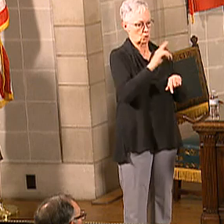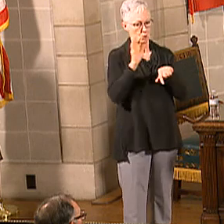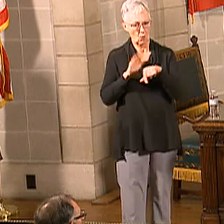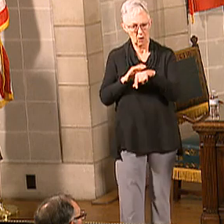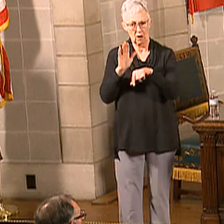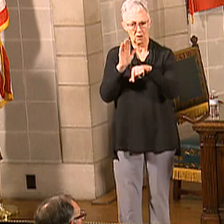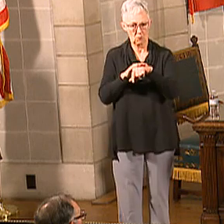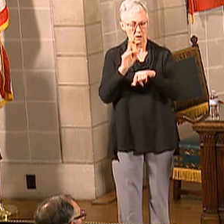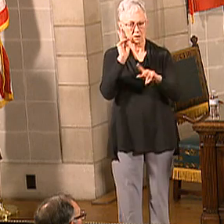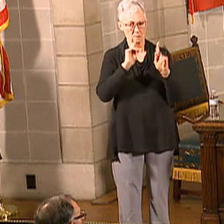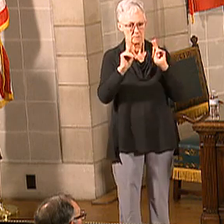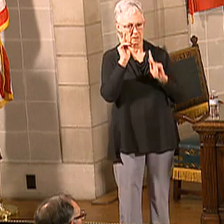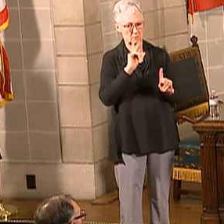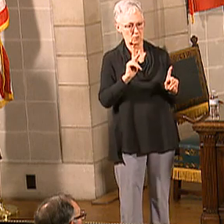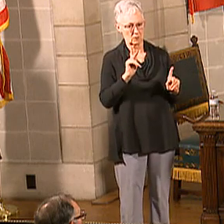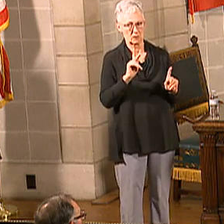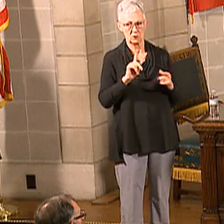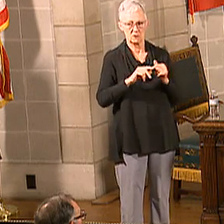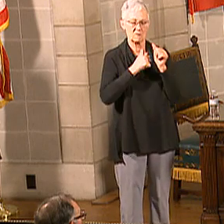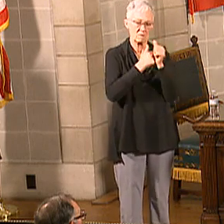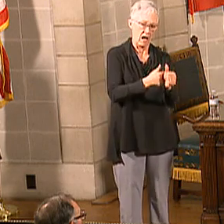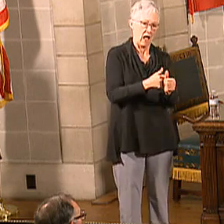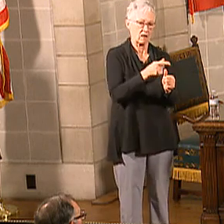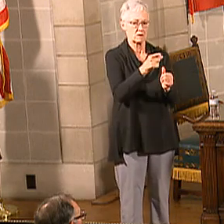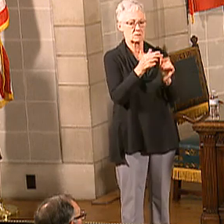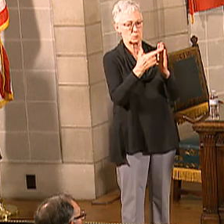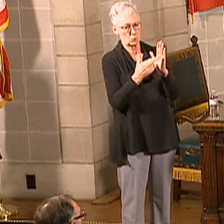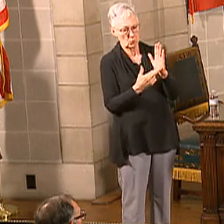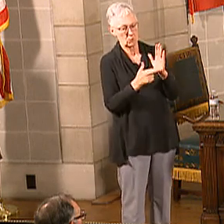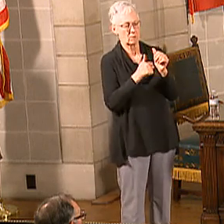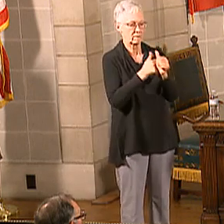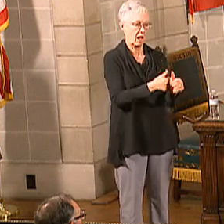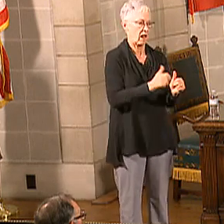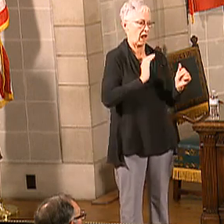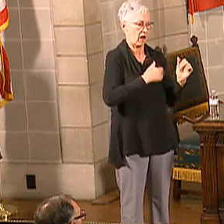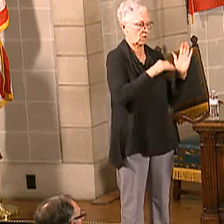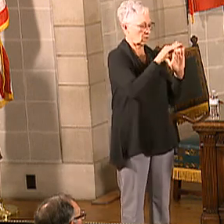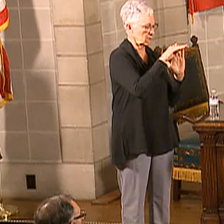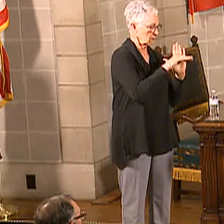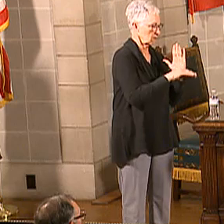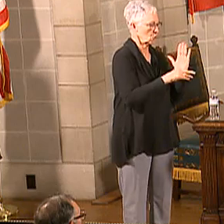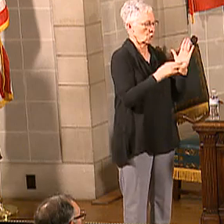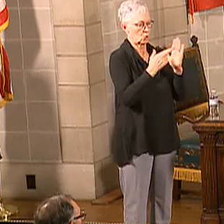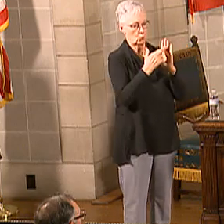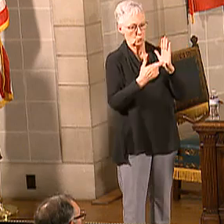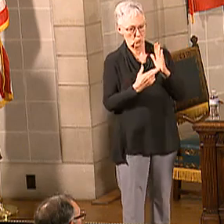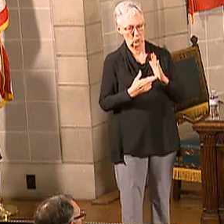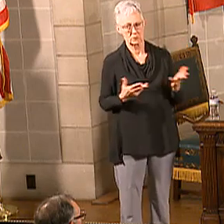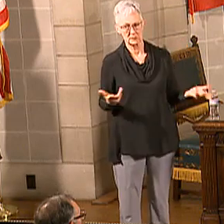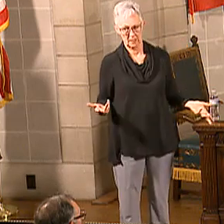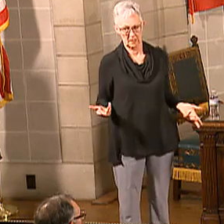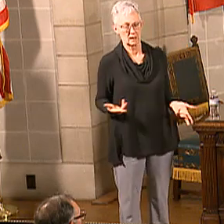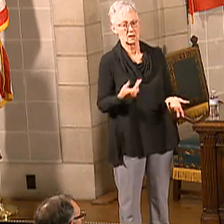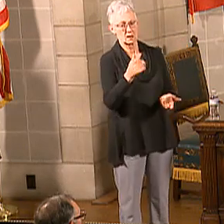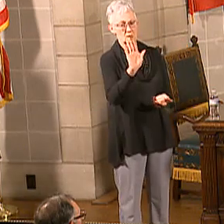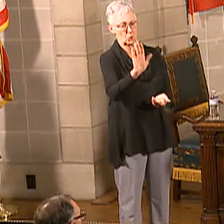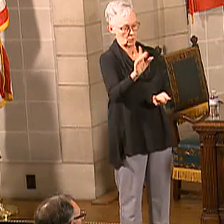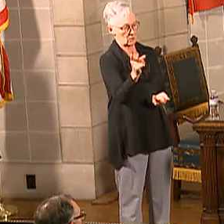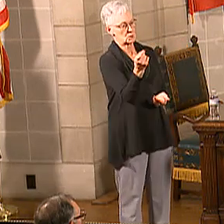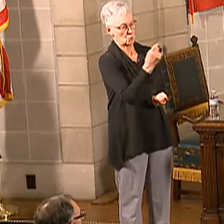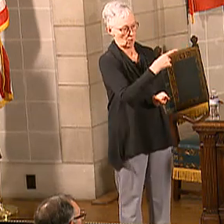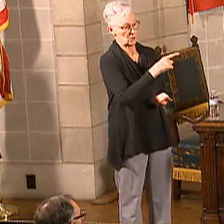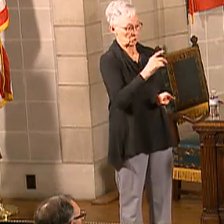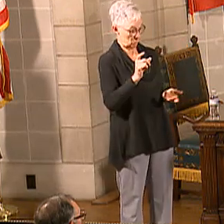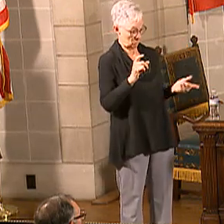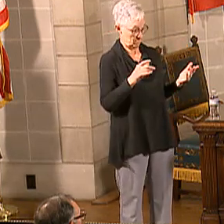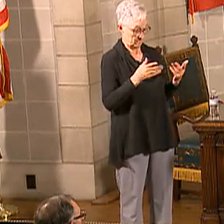way to make people comply just order them statewide? So the question was, wouldn't the easiest way to be able to make people comply is just to order